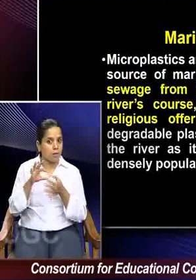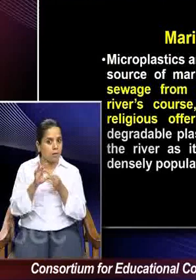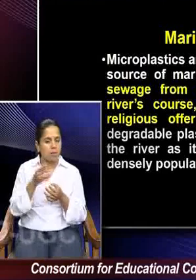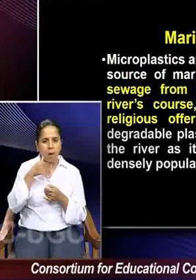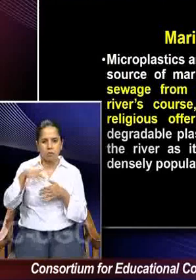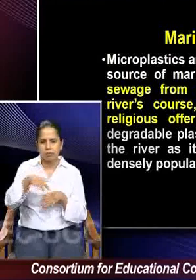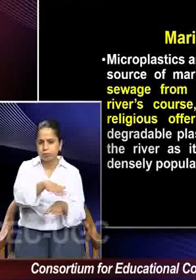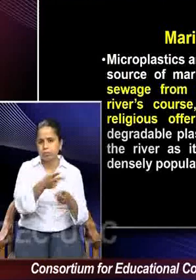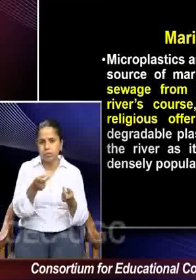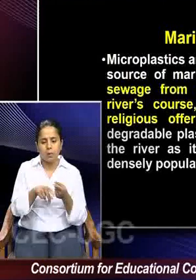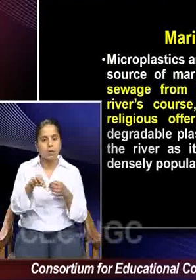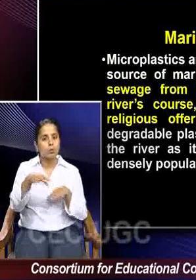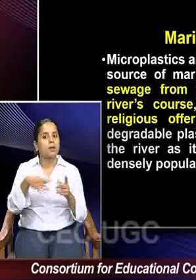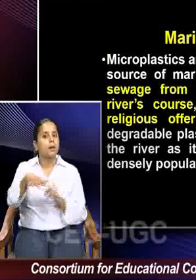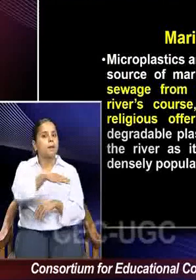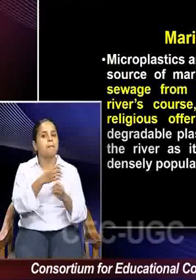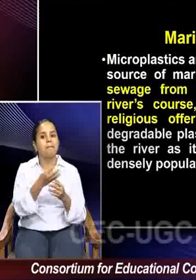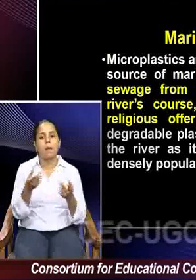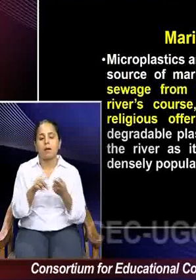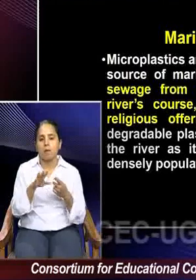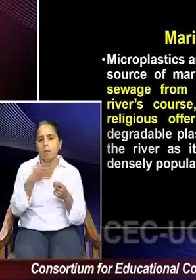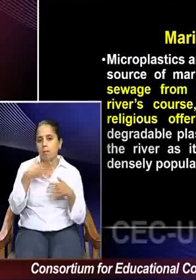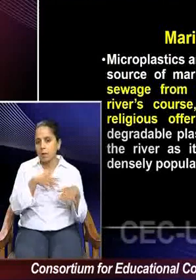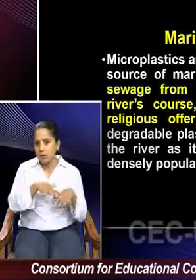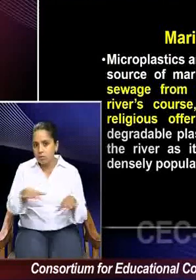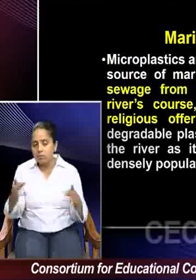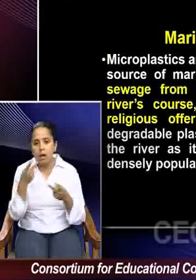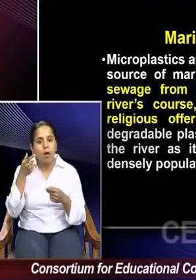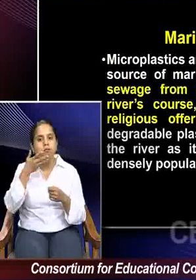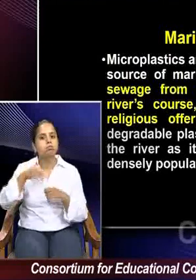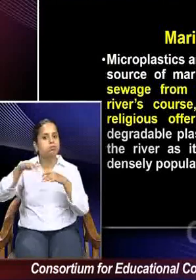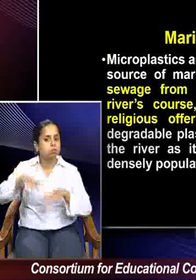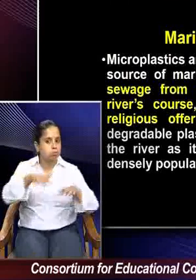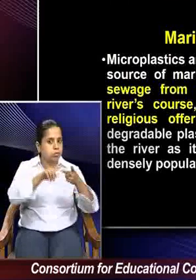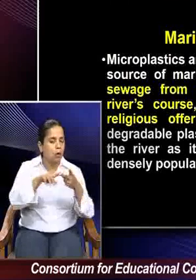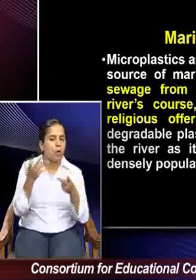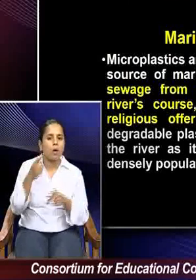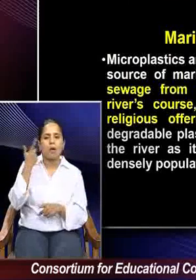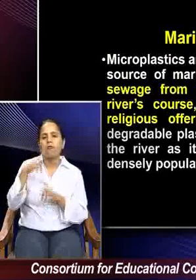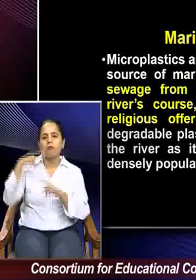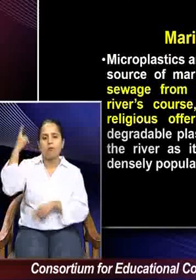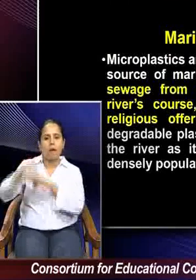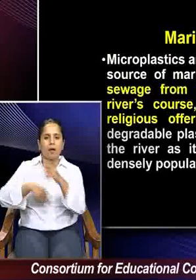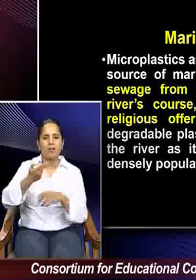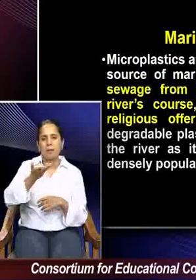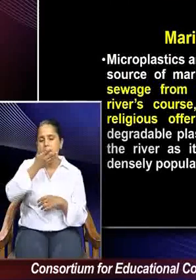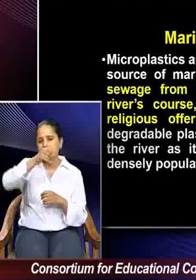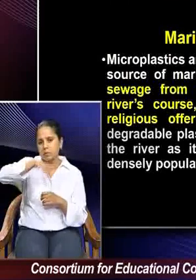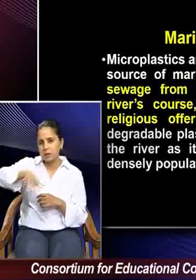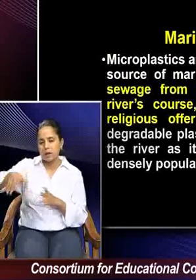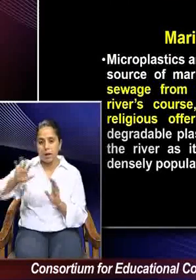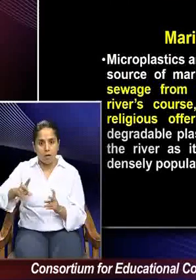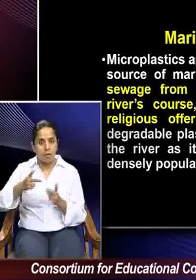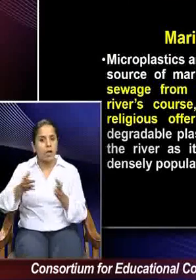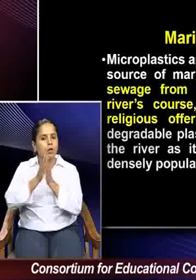from many cities along with rivers, industrial waste and the religious offerings,